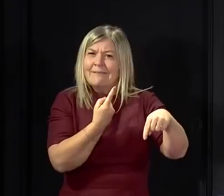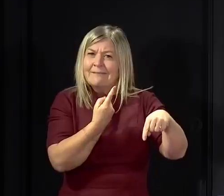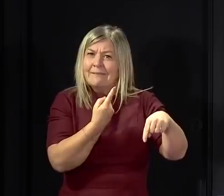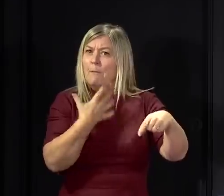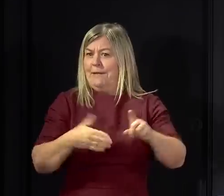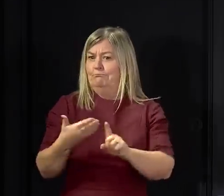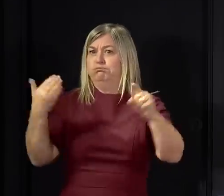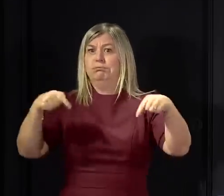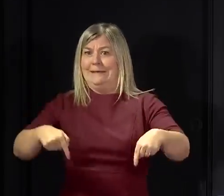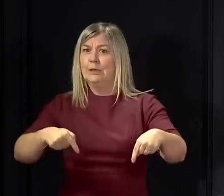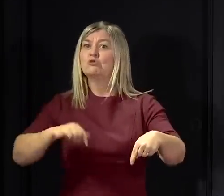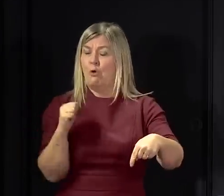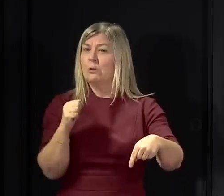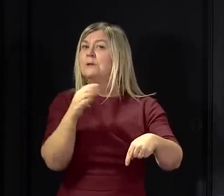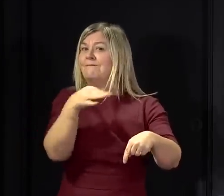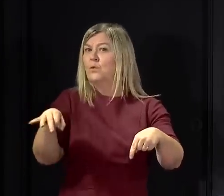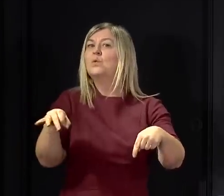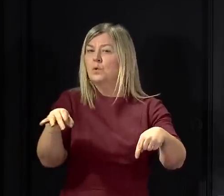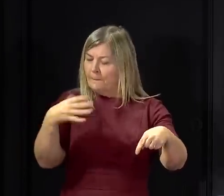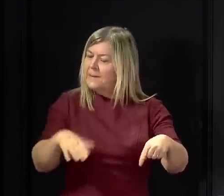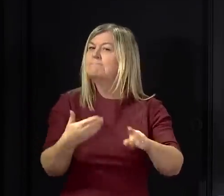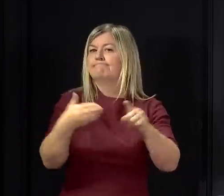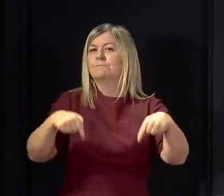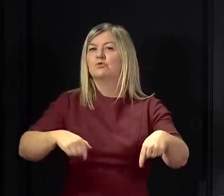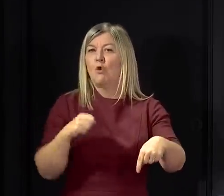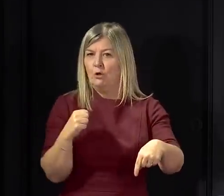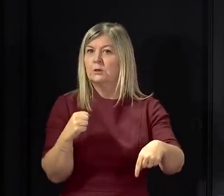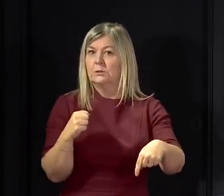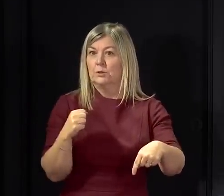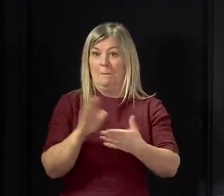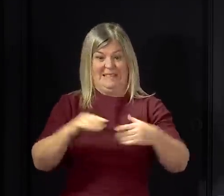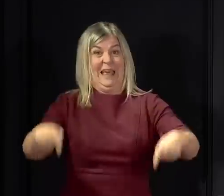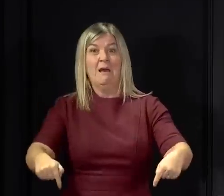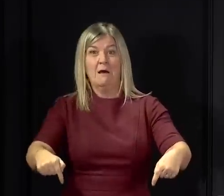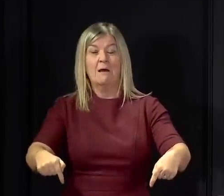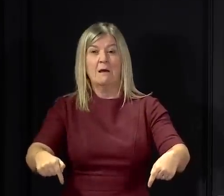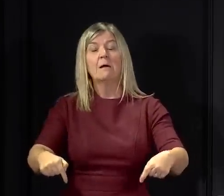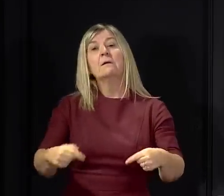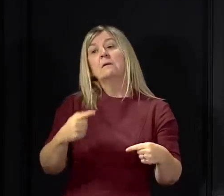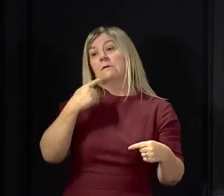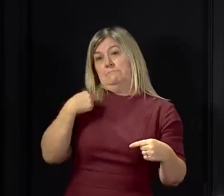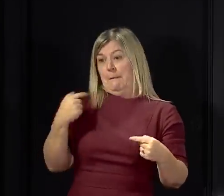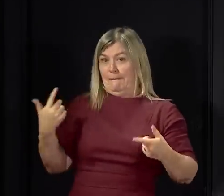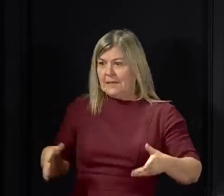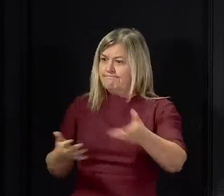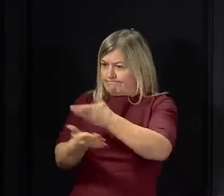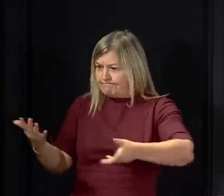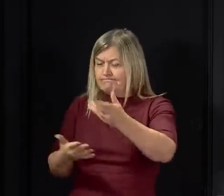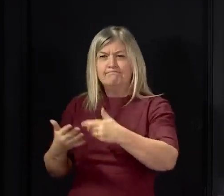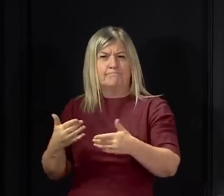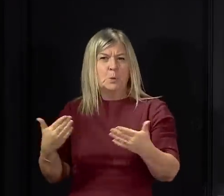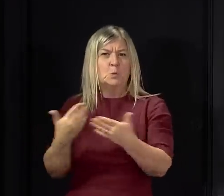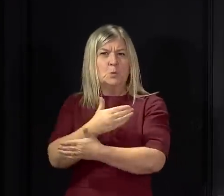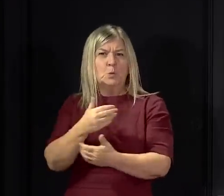been identified in Scotland. Now, over last night and today, the governments of the 4 nations across the UK have received further